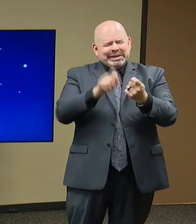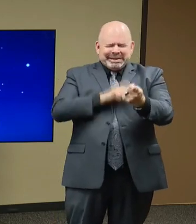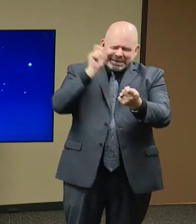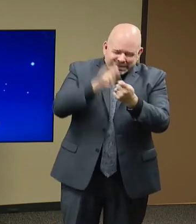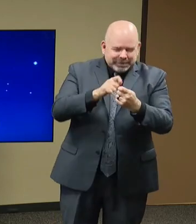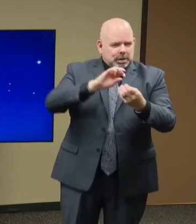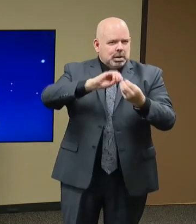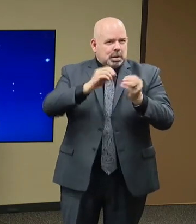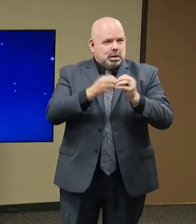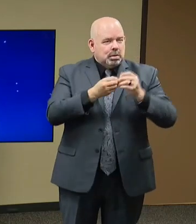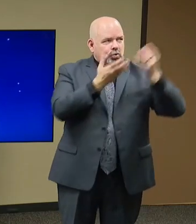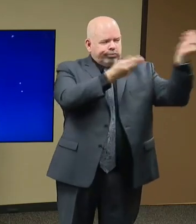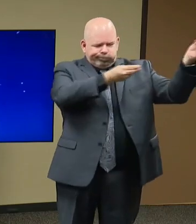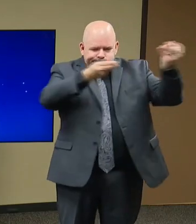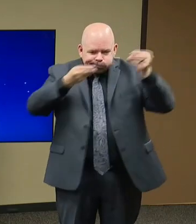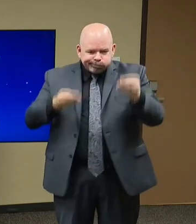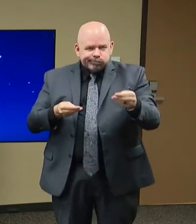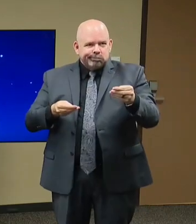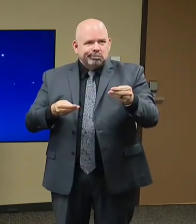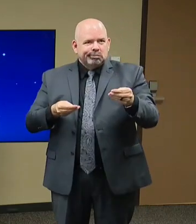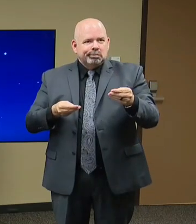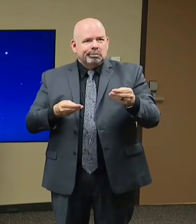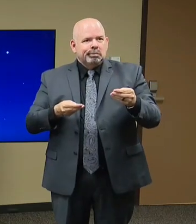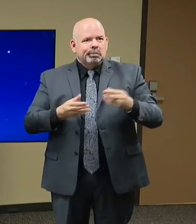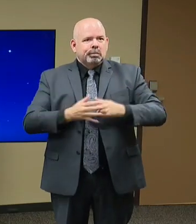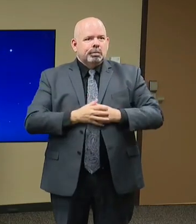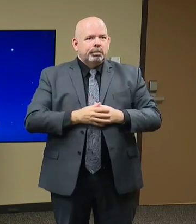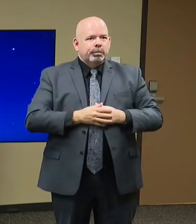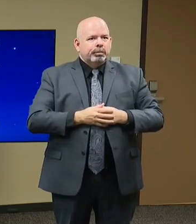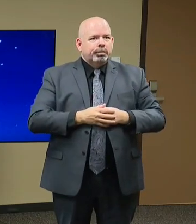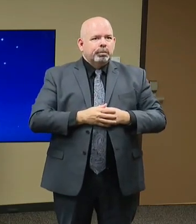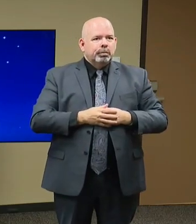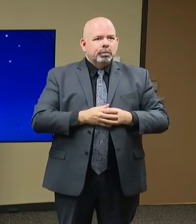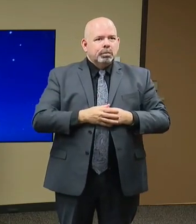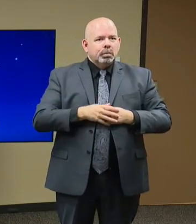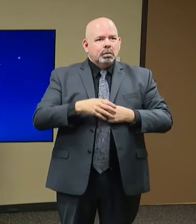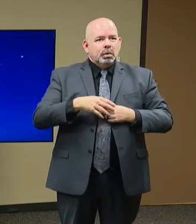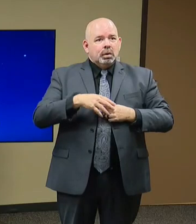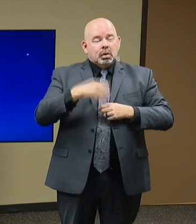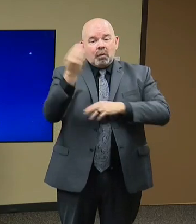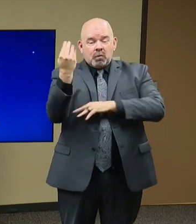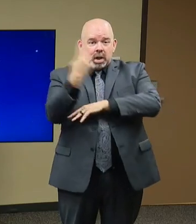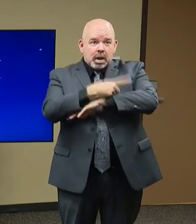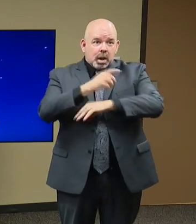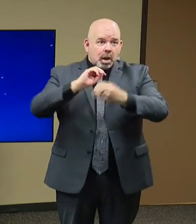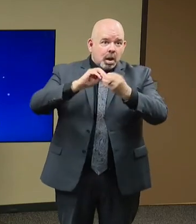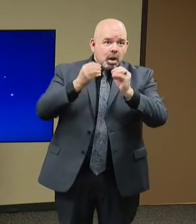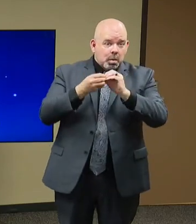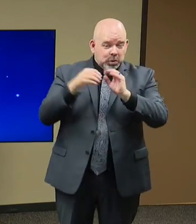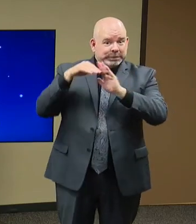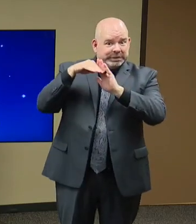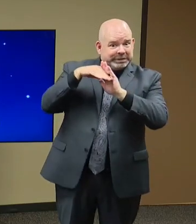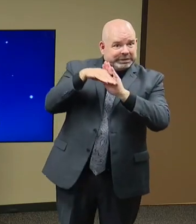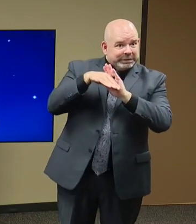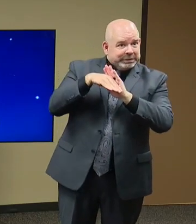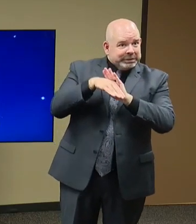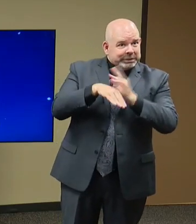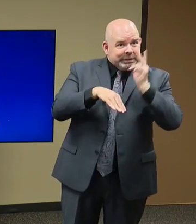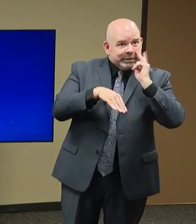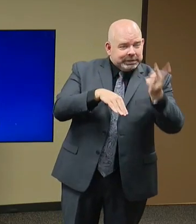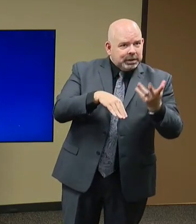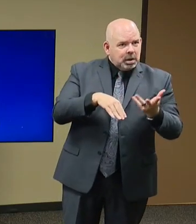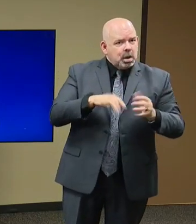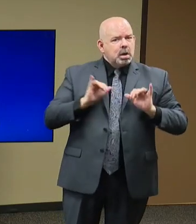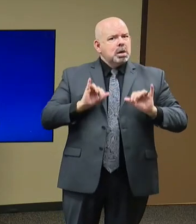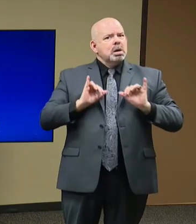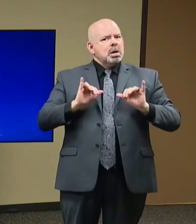in mind. Also, some of these indicators looking at 7-day lag, but seeing that 14 days worth of decline, and so we saw it.